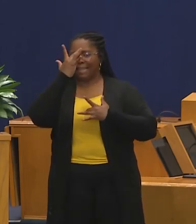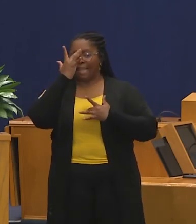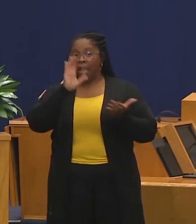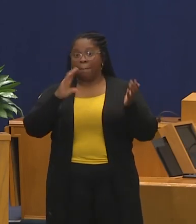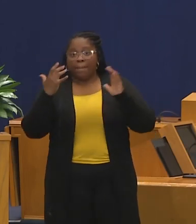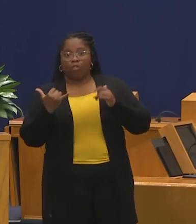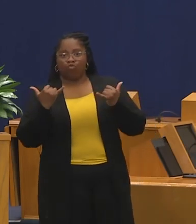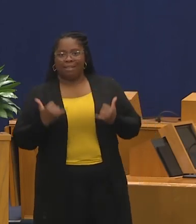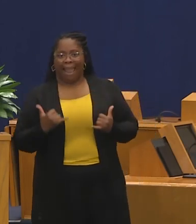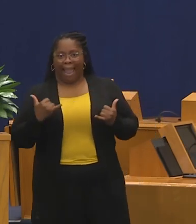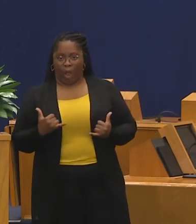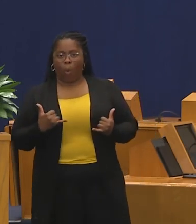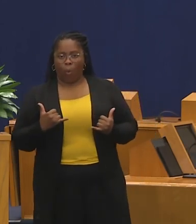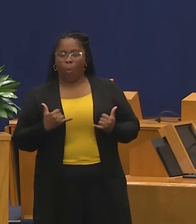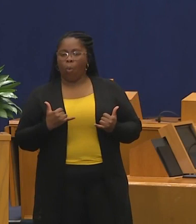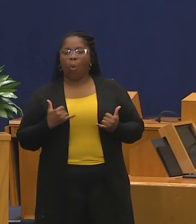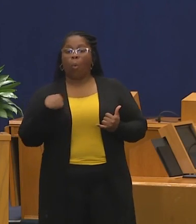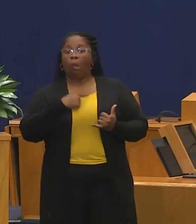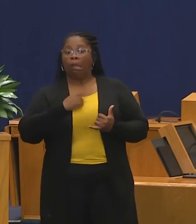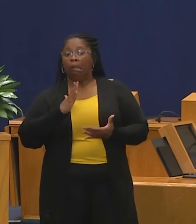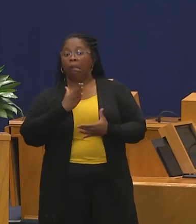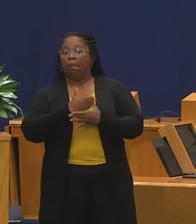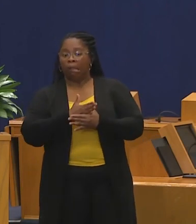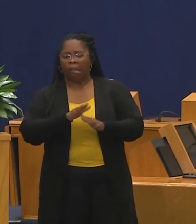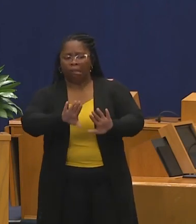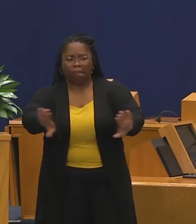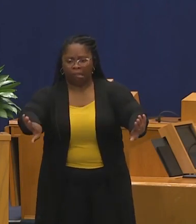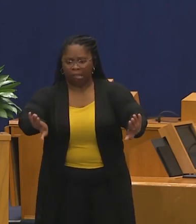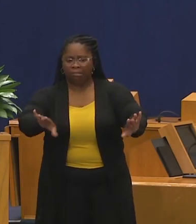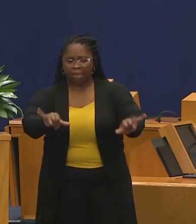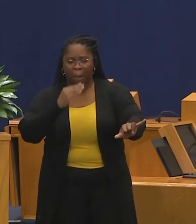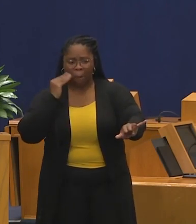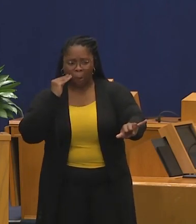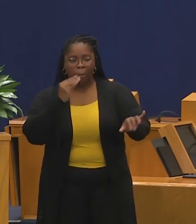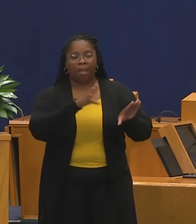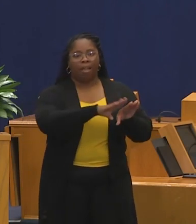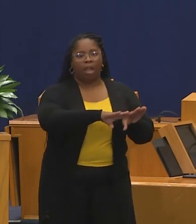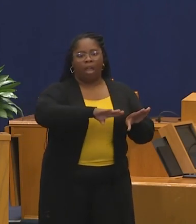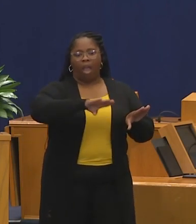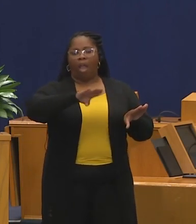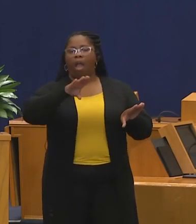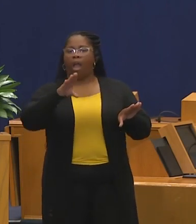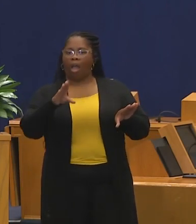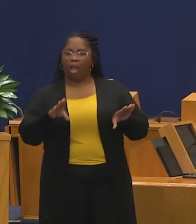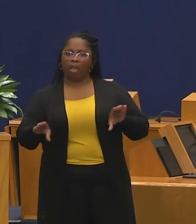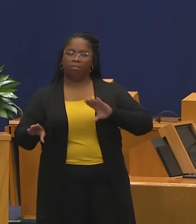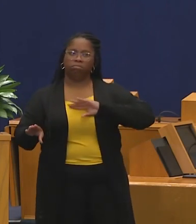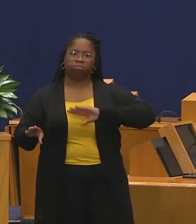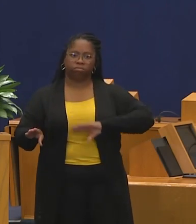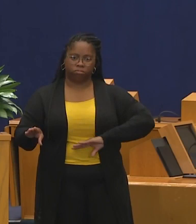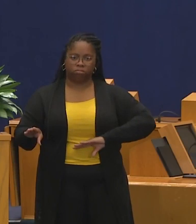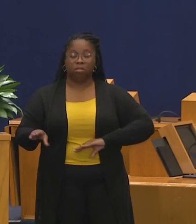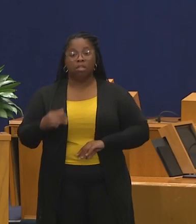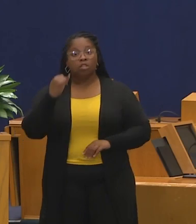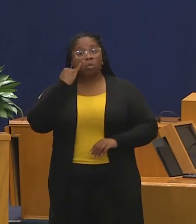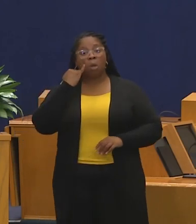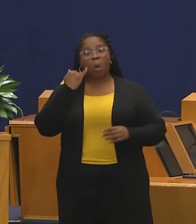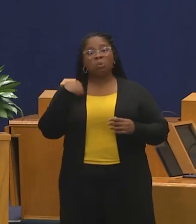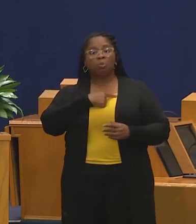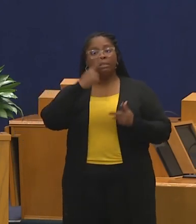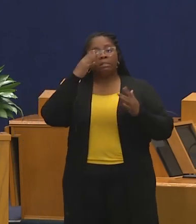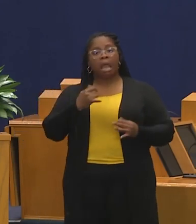flatter graph to the point that we're able to take care of those patients. If we were to stop physical distancing at